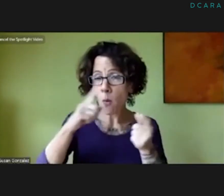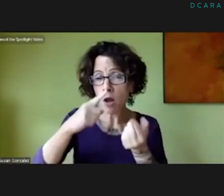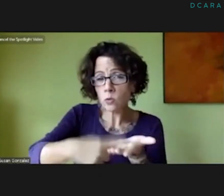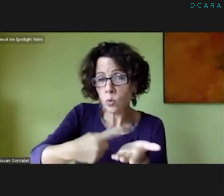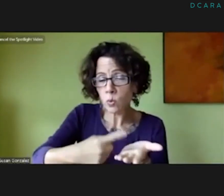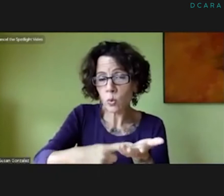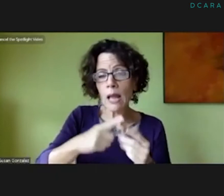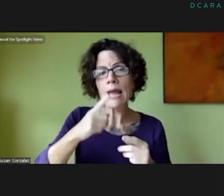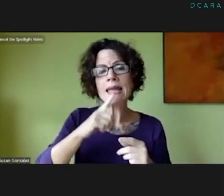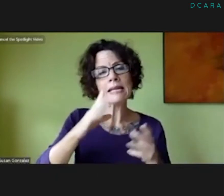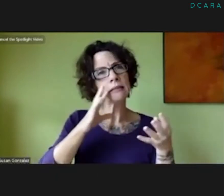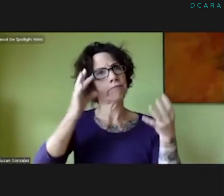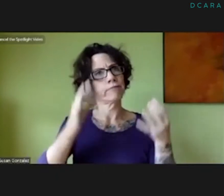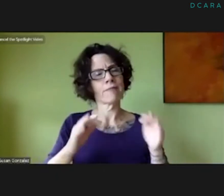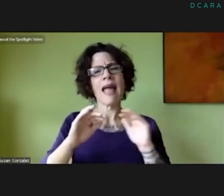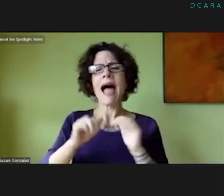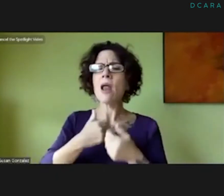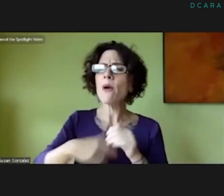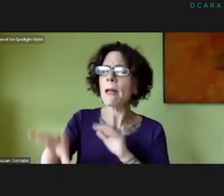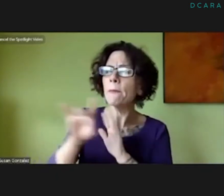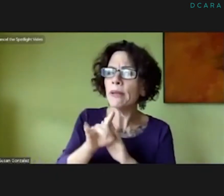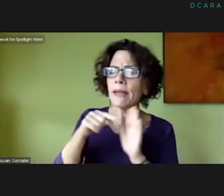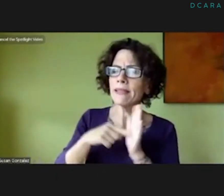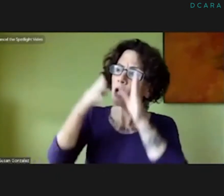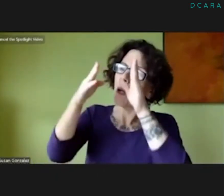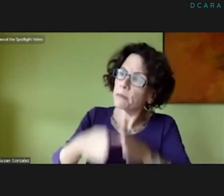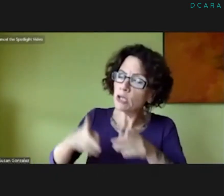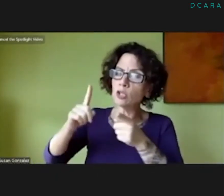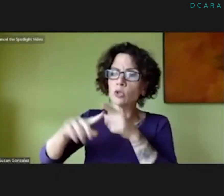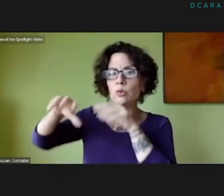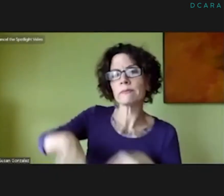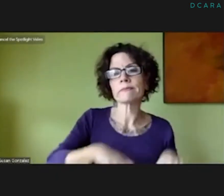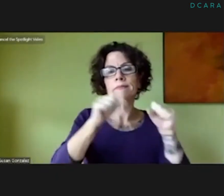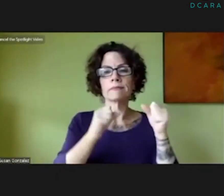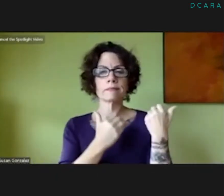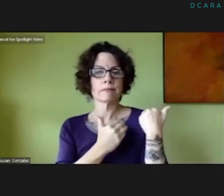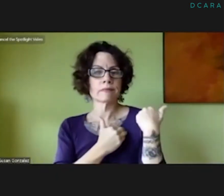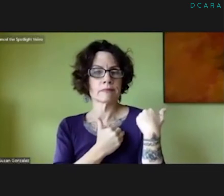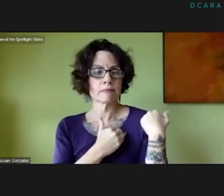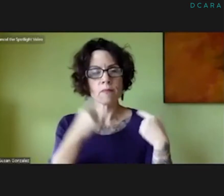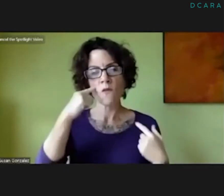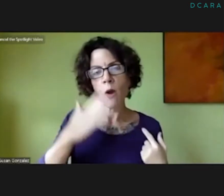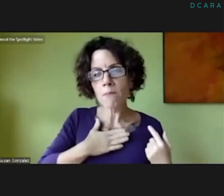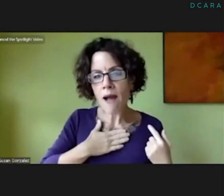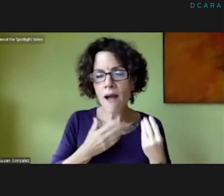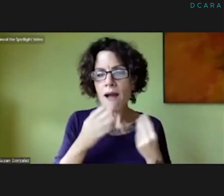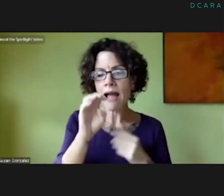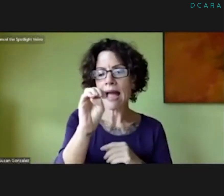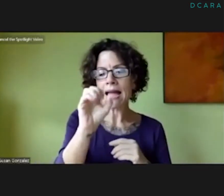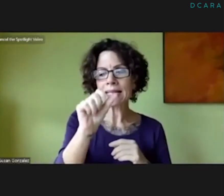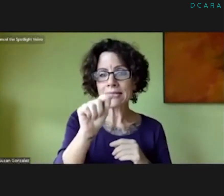The second topic I'd like to discuss is how to select a person to be